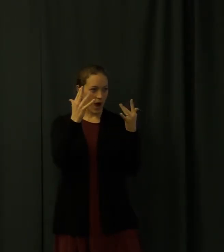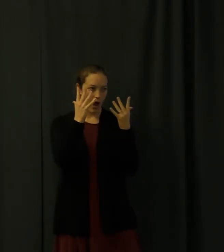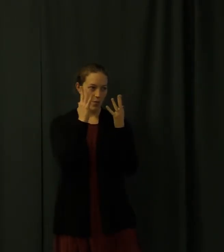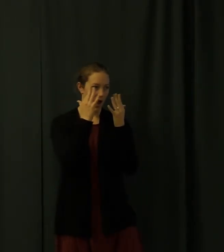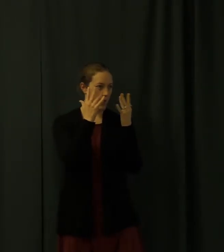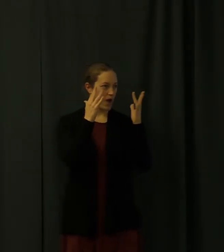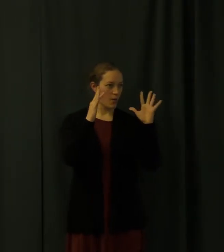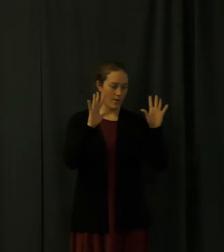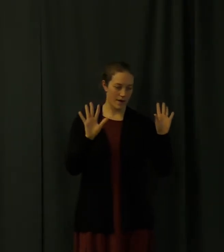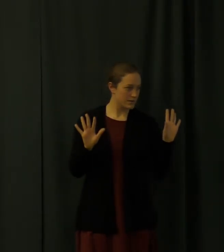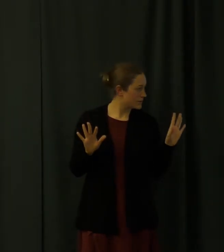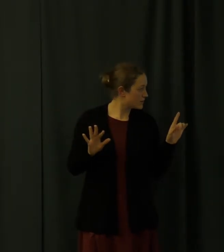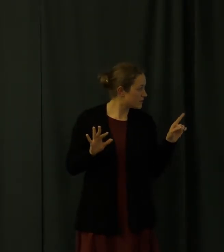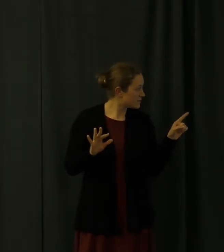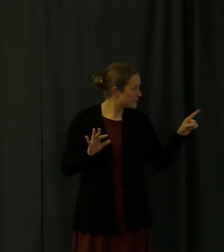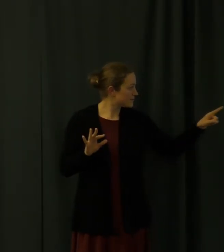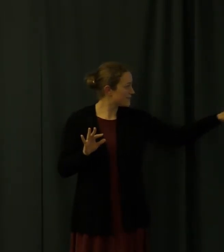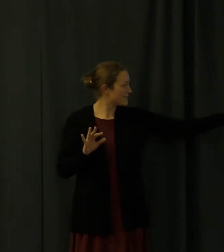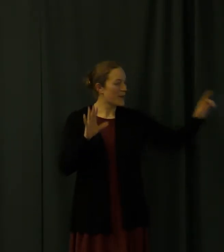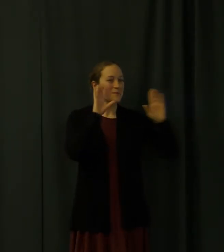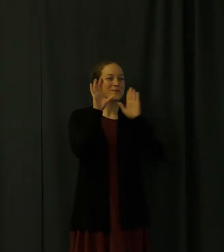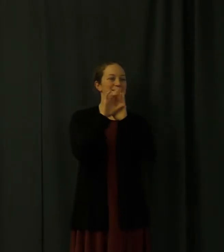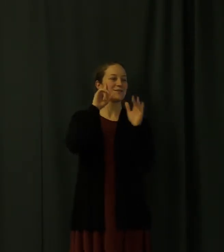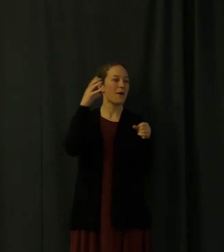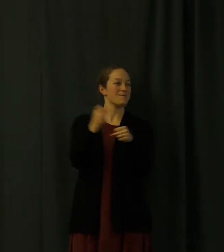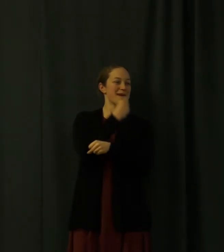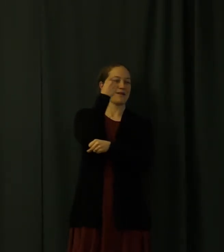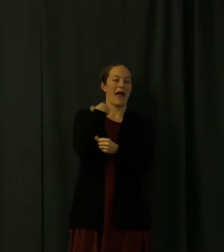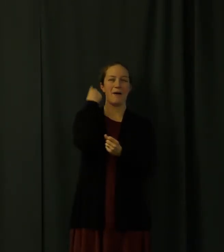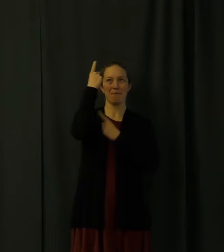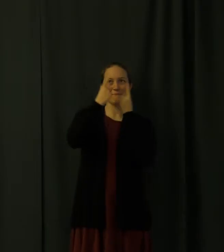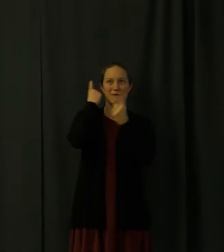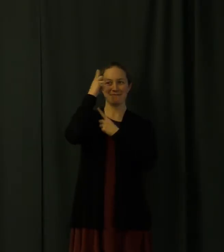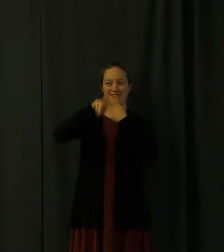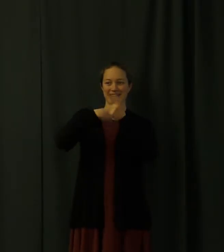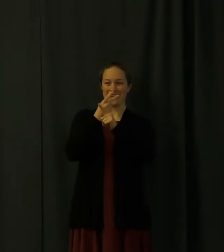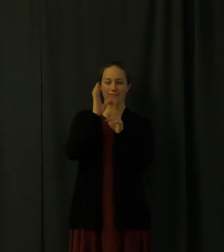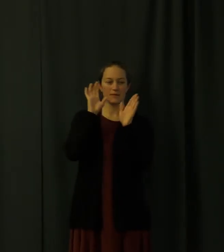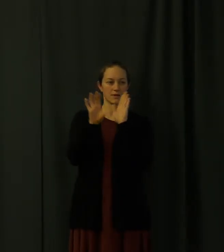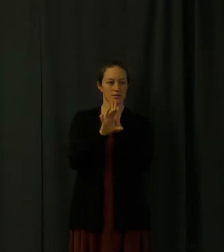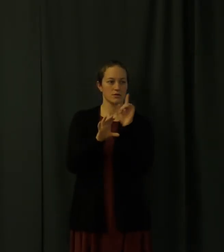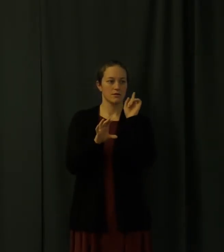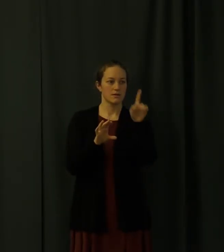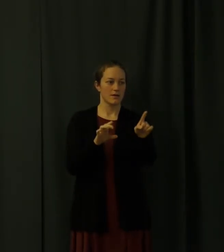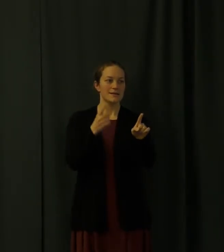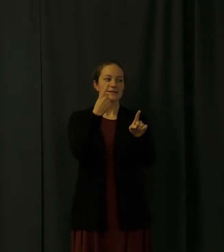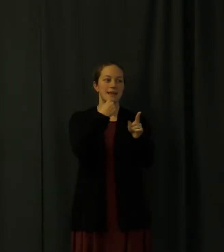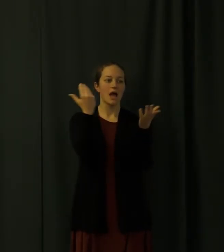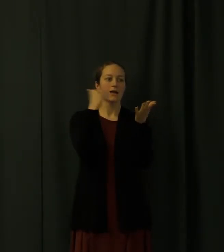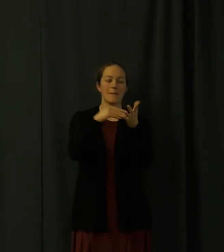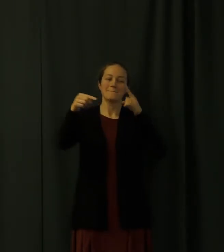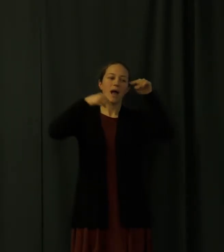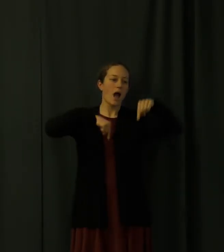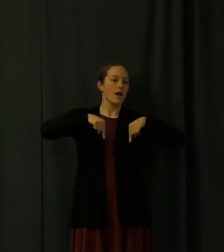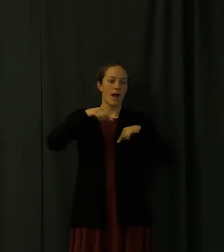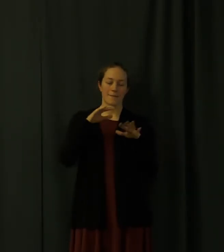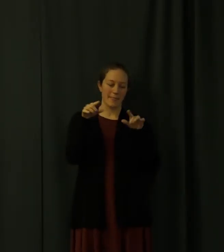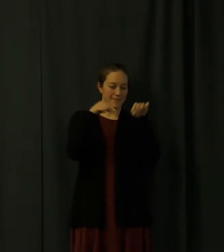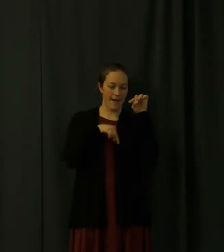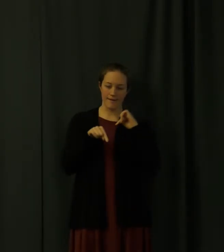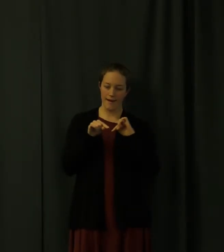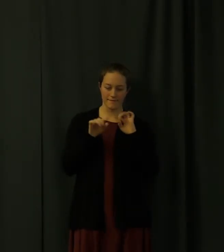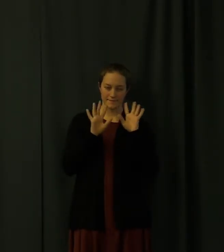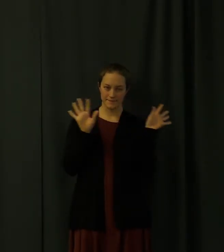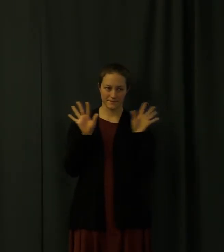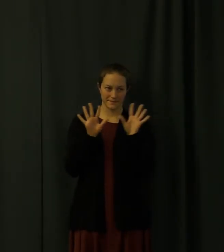Do it again. Oh, look at the picture for victory. I wonder what it was gonna be. Yeah, That's adorable. Let's repeat what you just said. Change